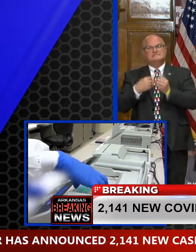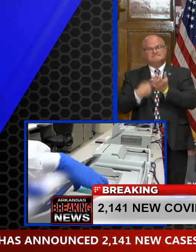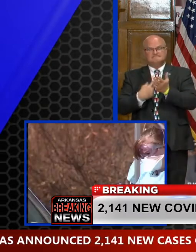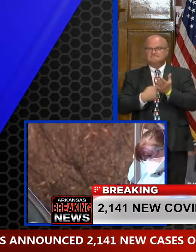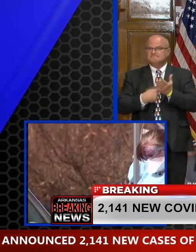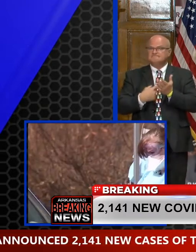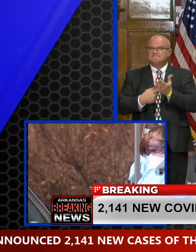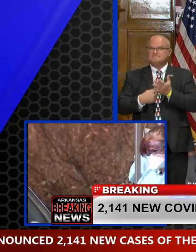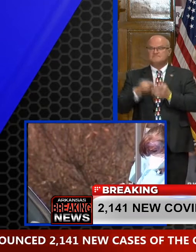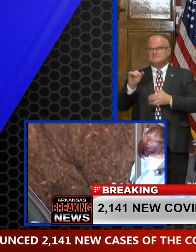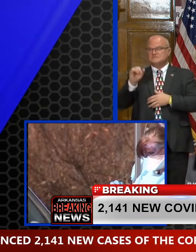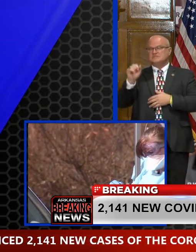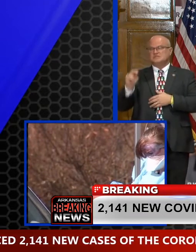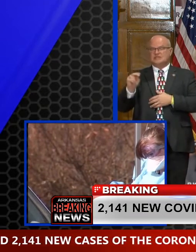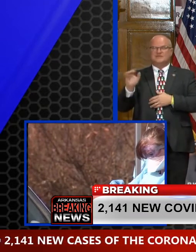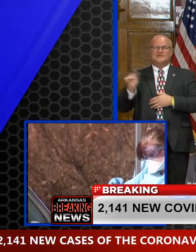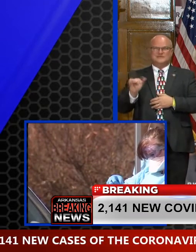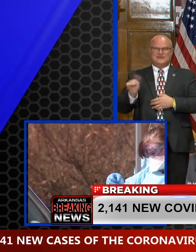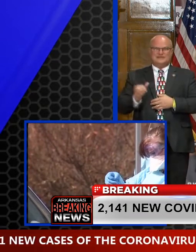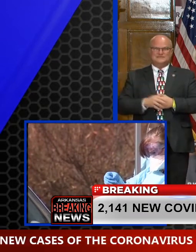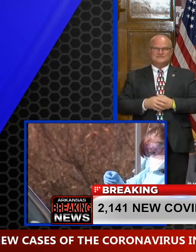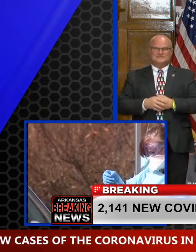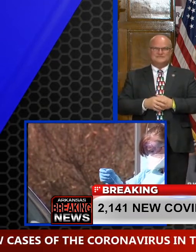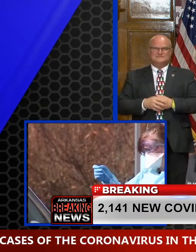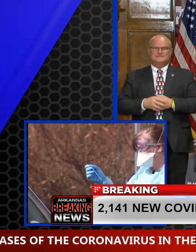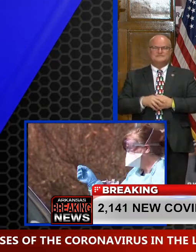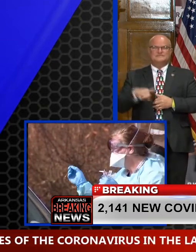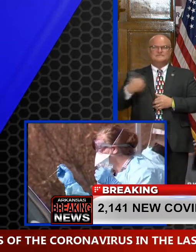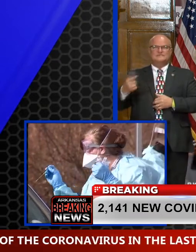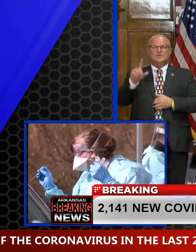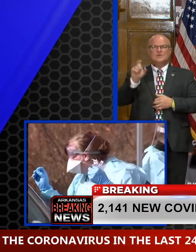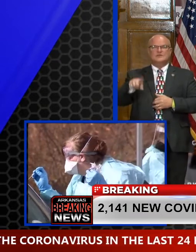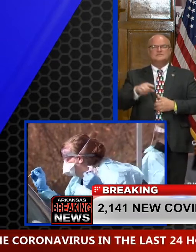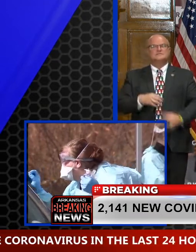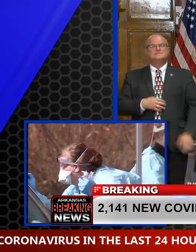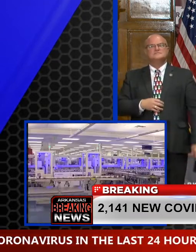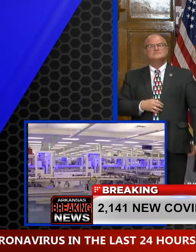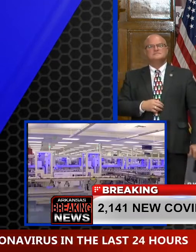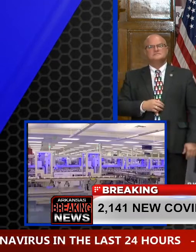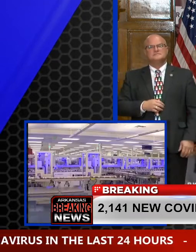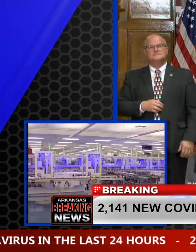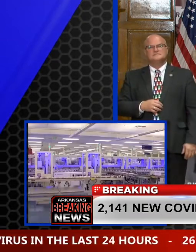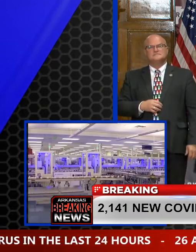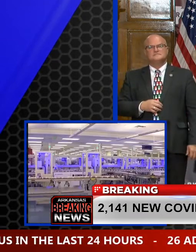on that in January as well. Next question.